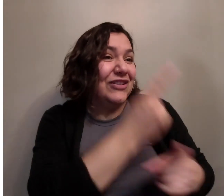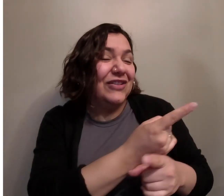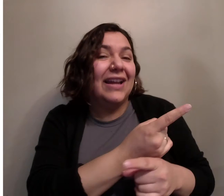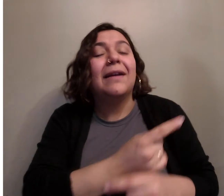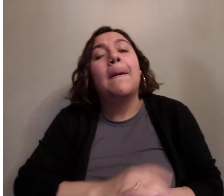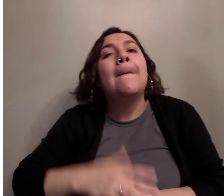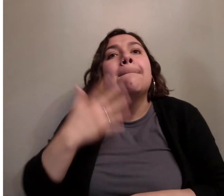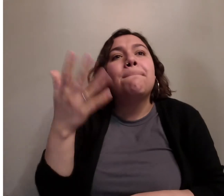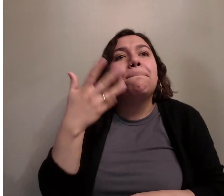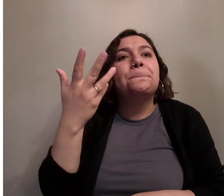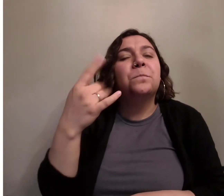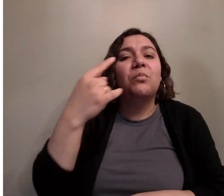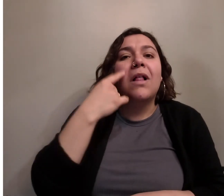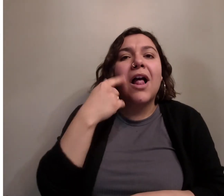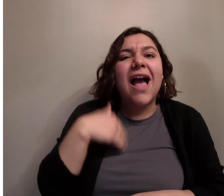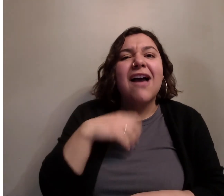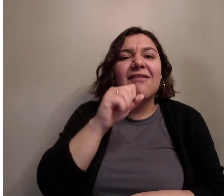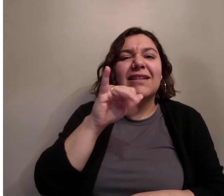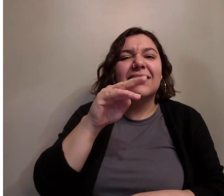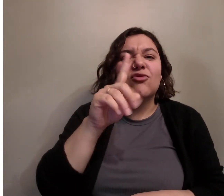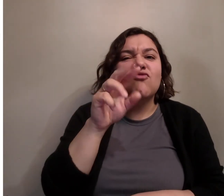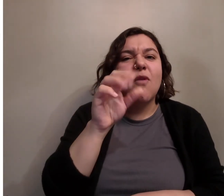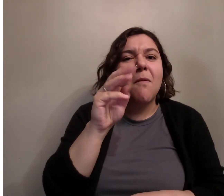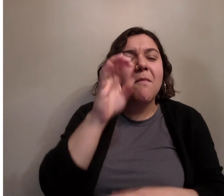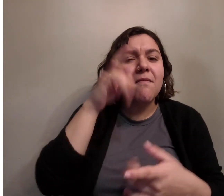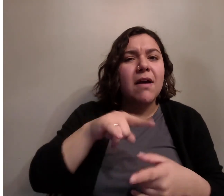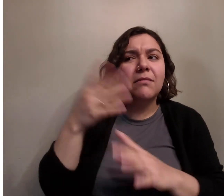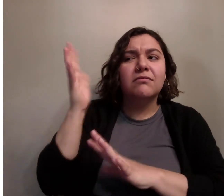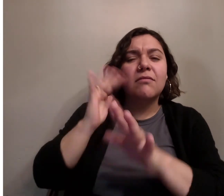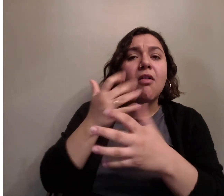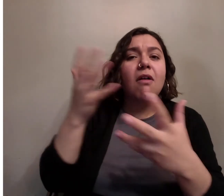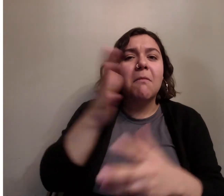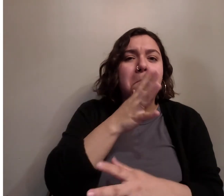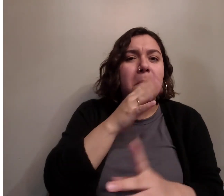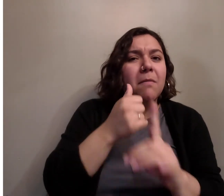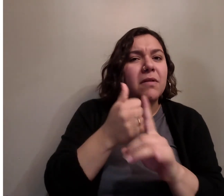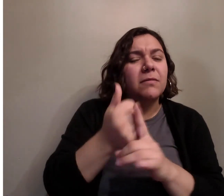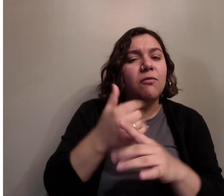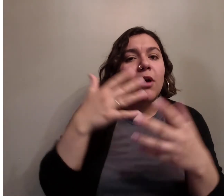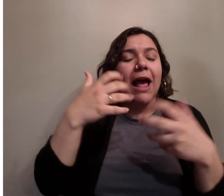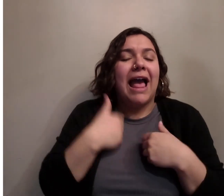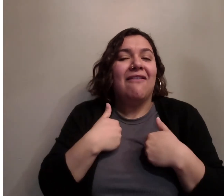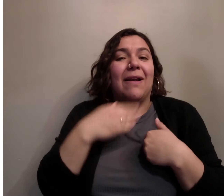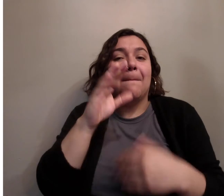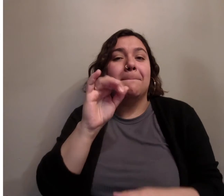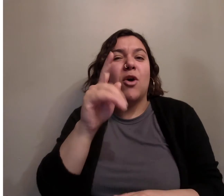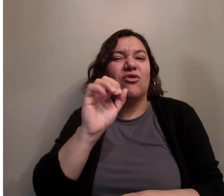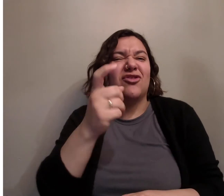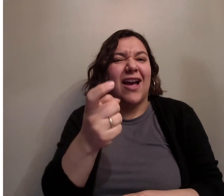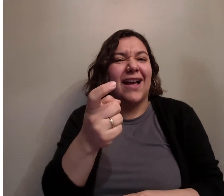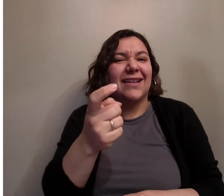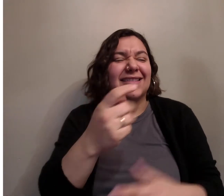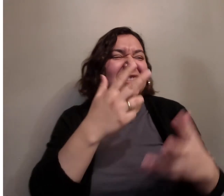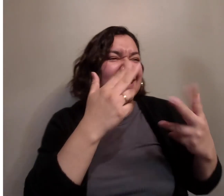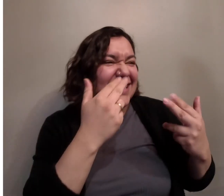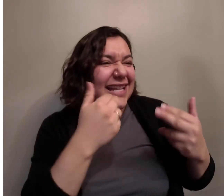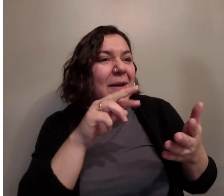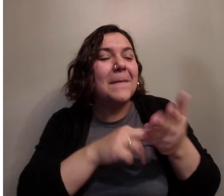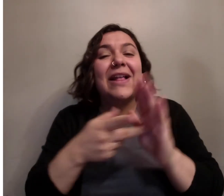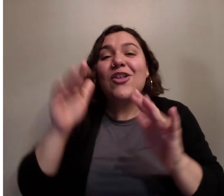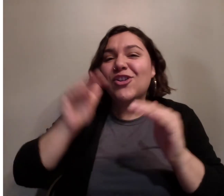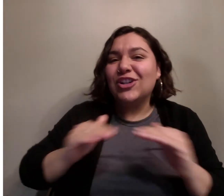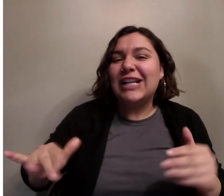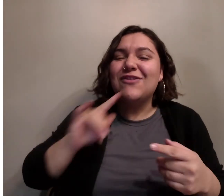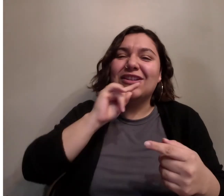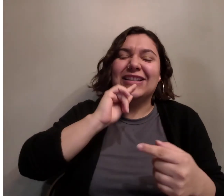Wow. Isn't that interesting? Well, wasn't there a syndrome going around a while back? A lot of moms that were getting Botox, their